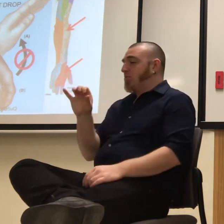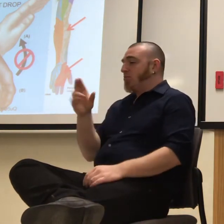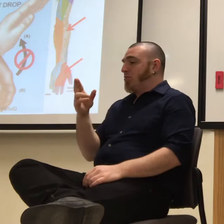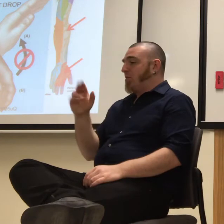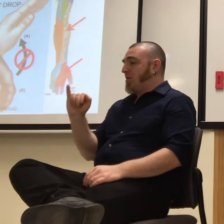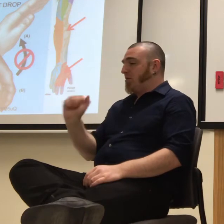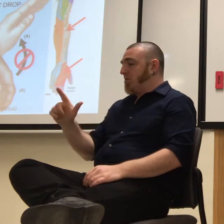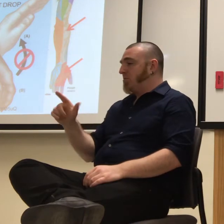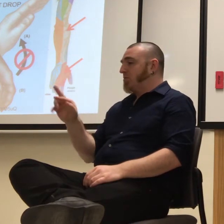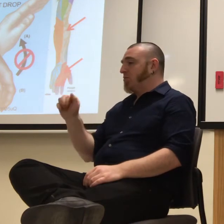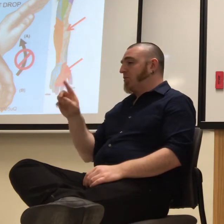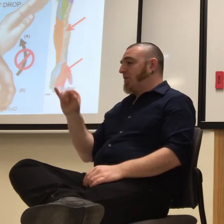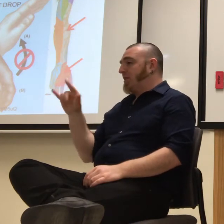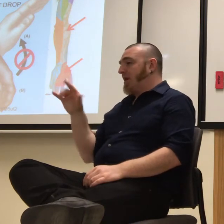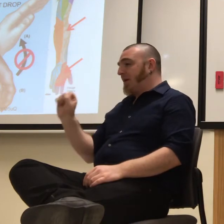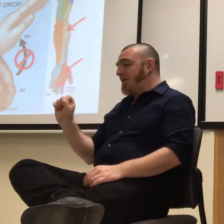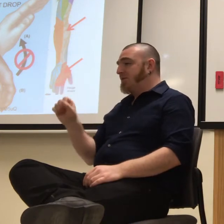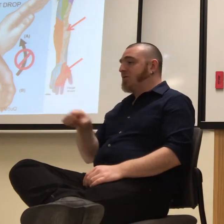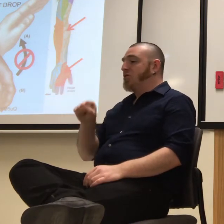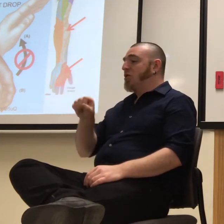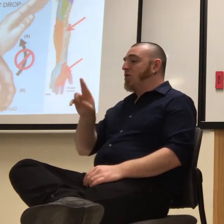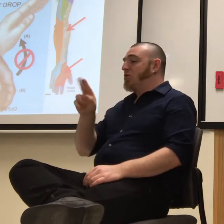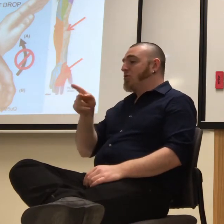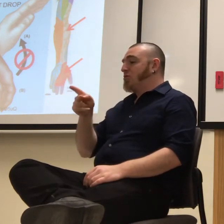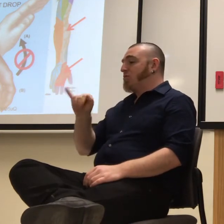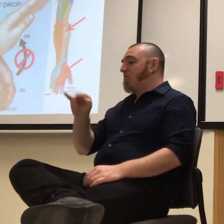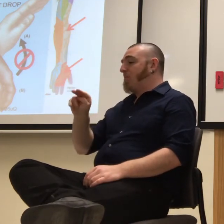extensors, okay, and see what's damaged.